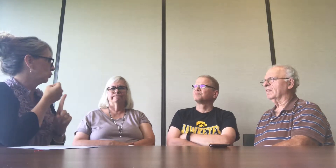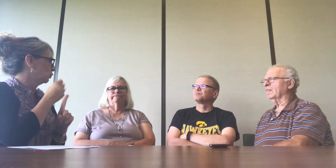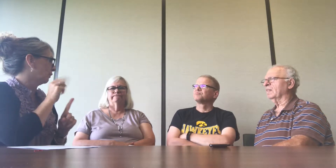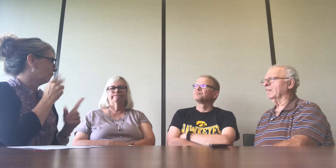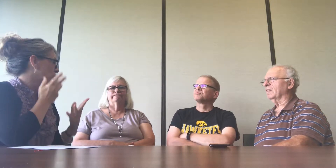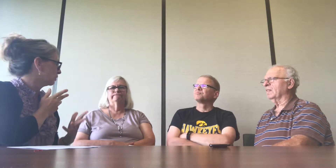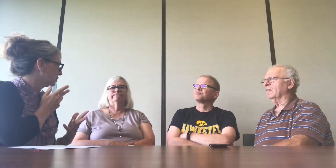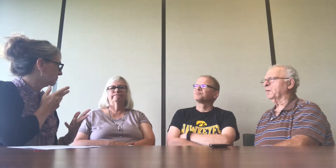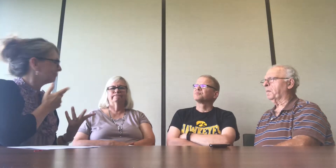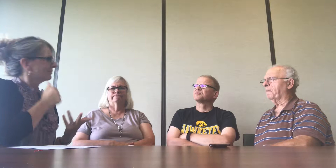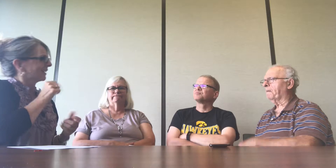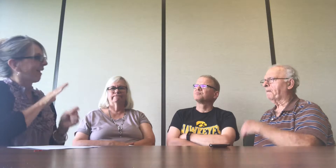elder abuse.